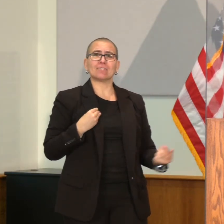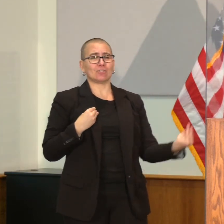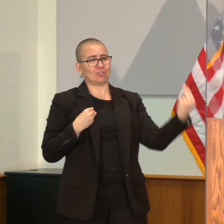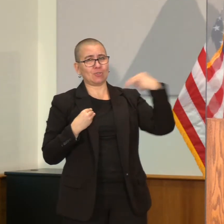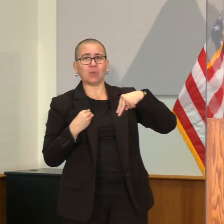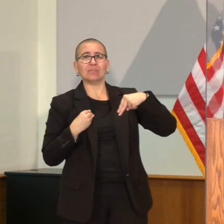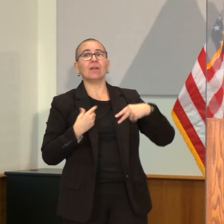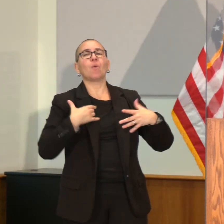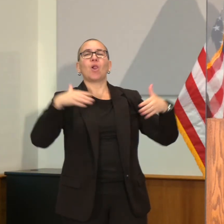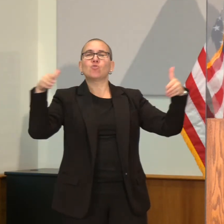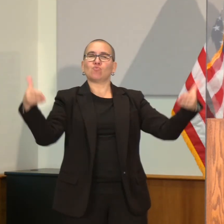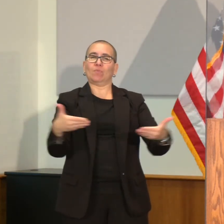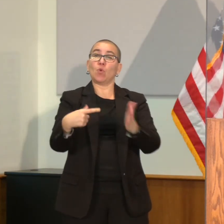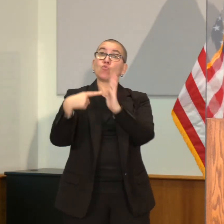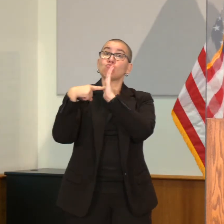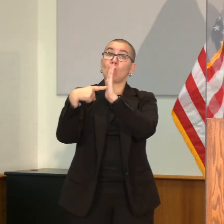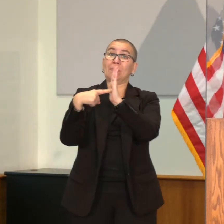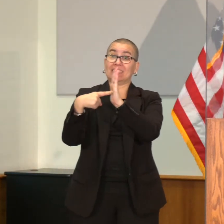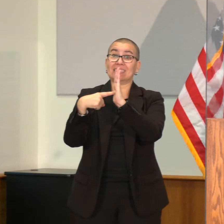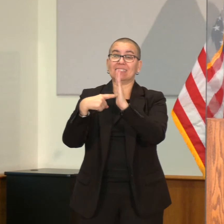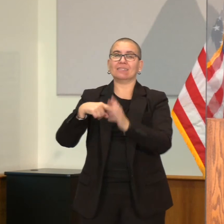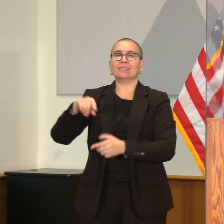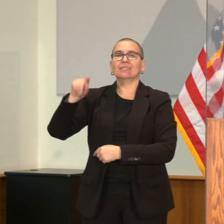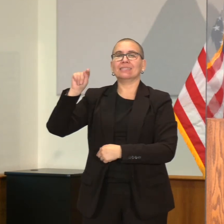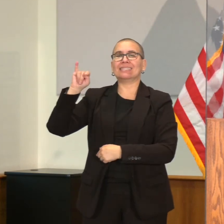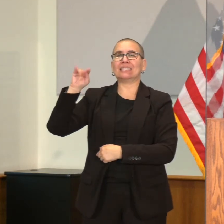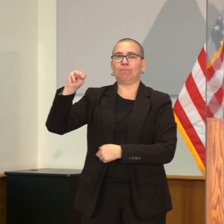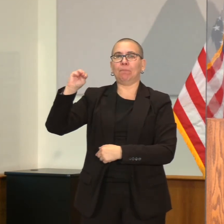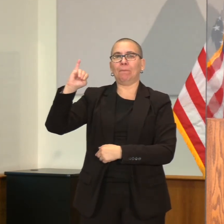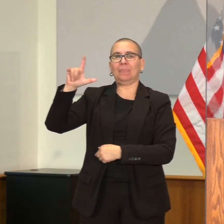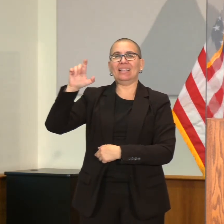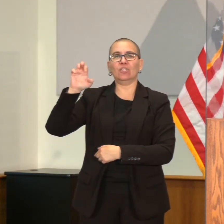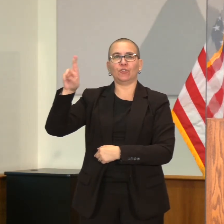welcoming Representative Tim Miller.